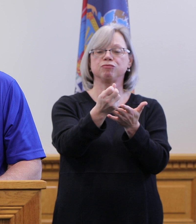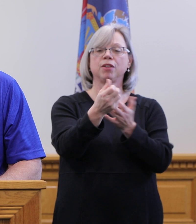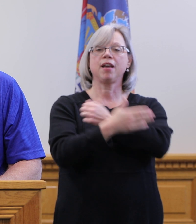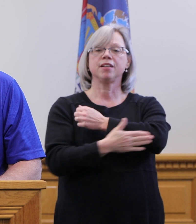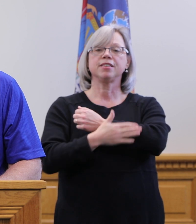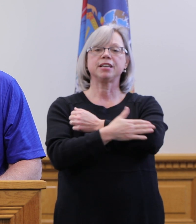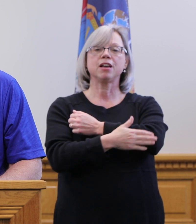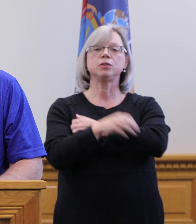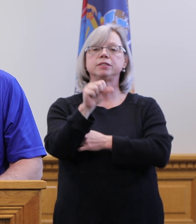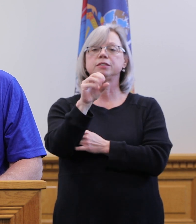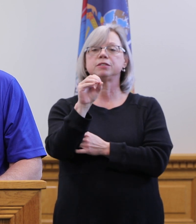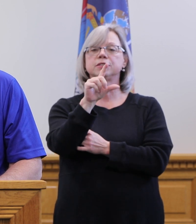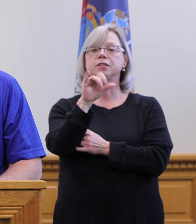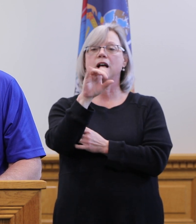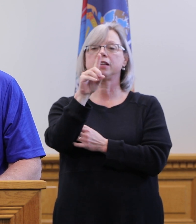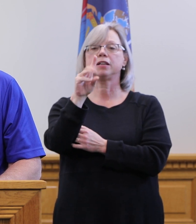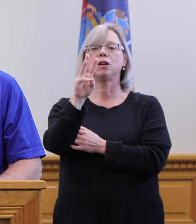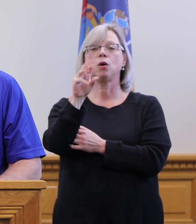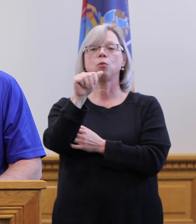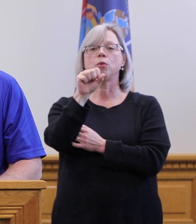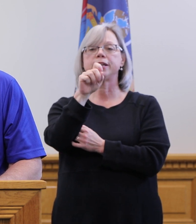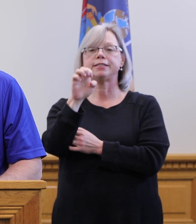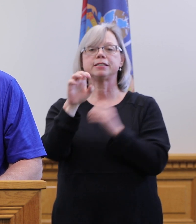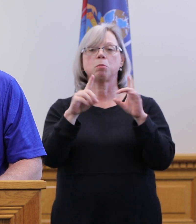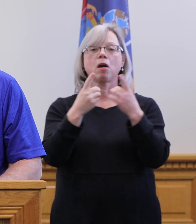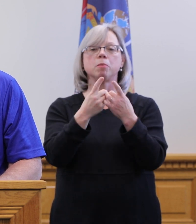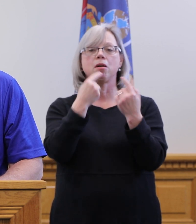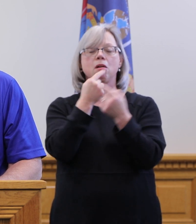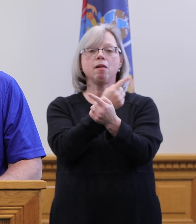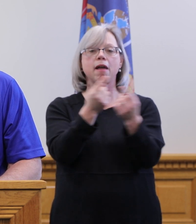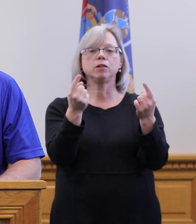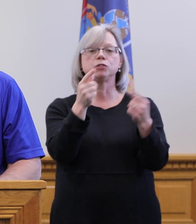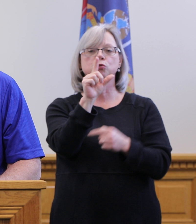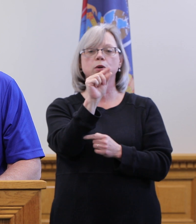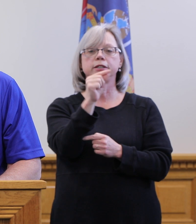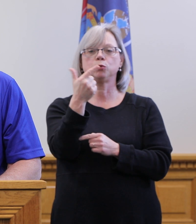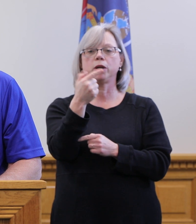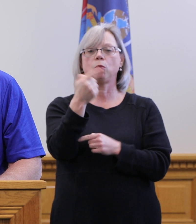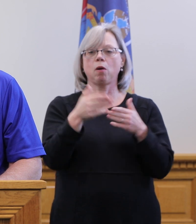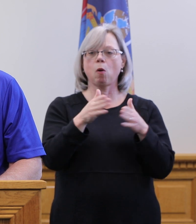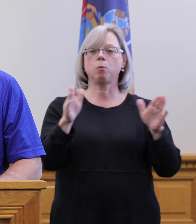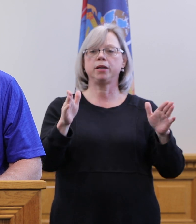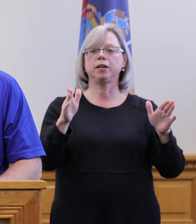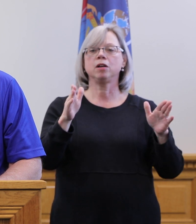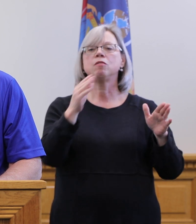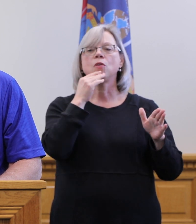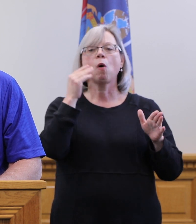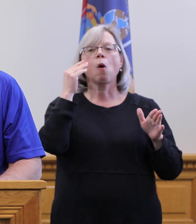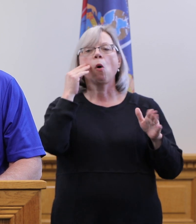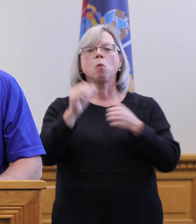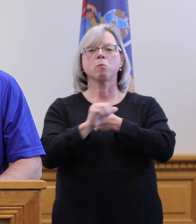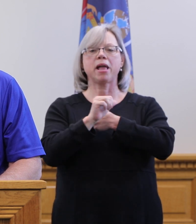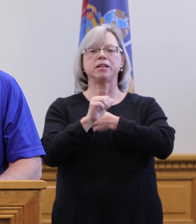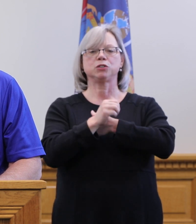facility last Saturday. Residents can safely dispose of cleaners, pesticides, and automotive products. It will be open from 8